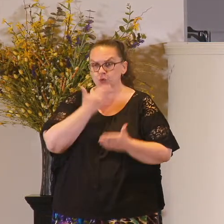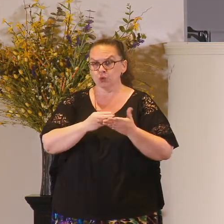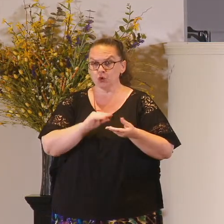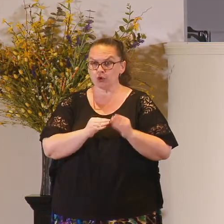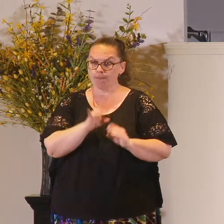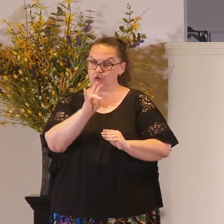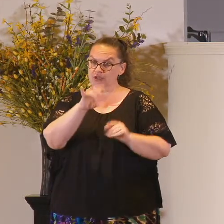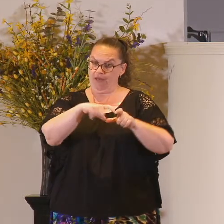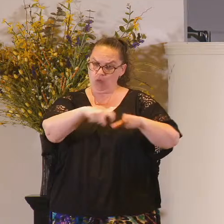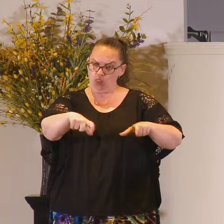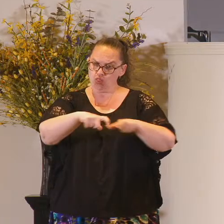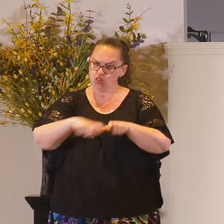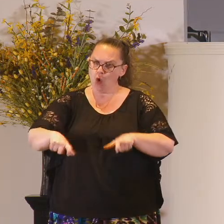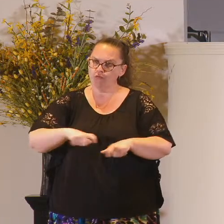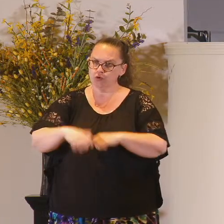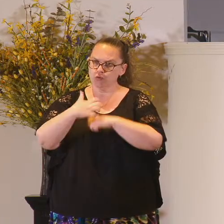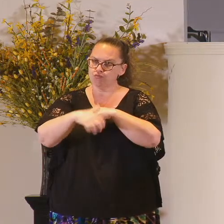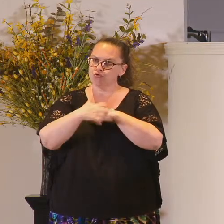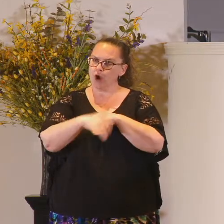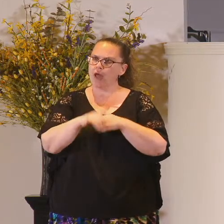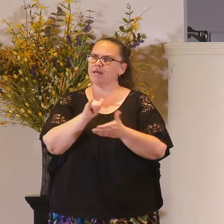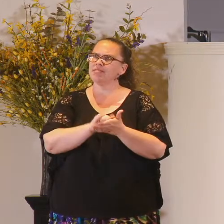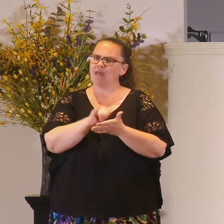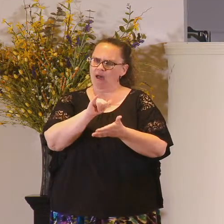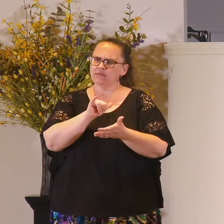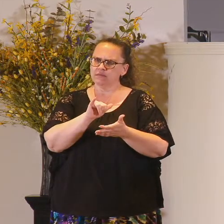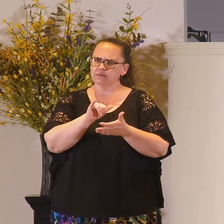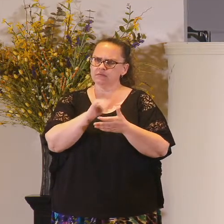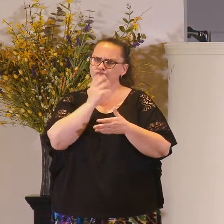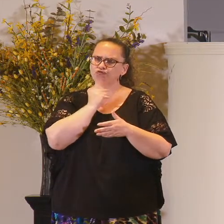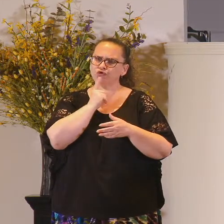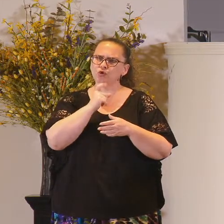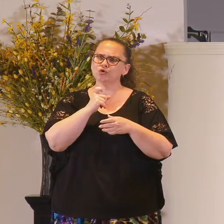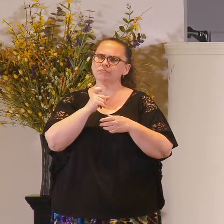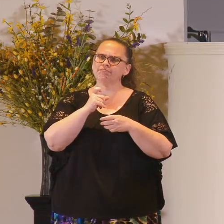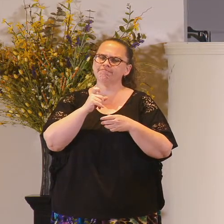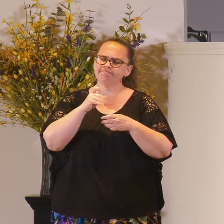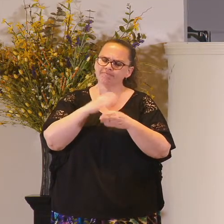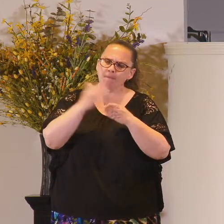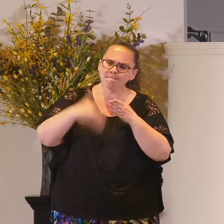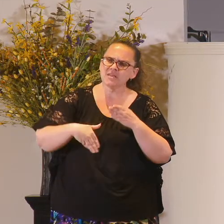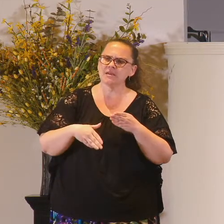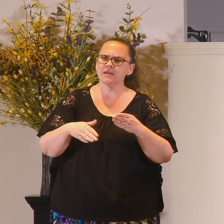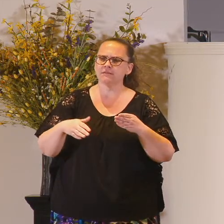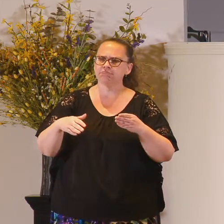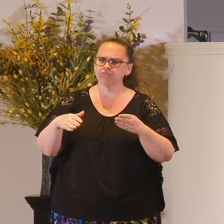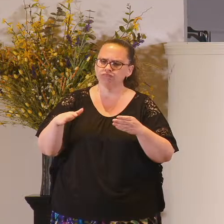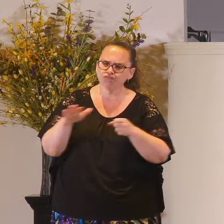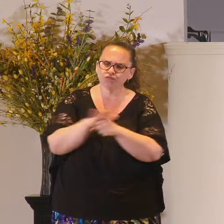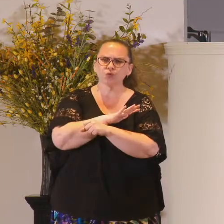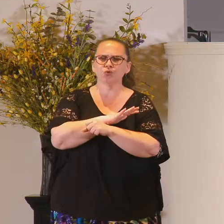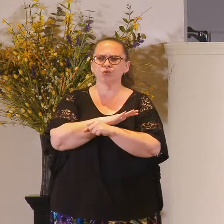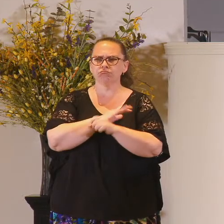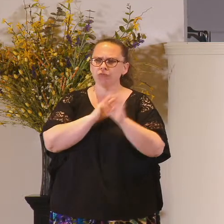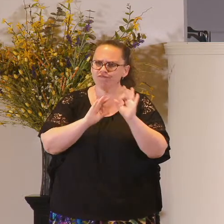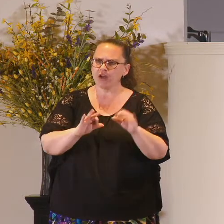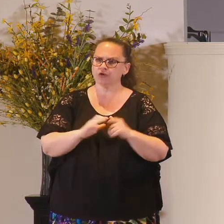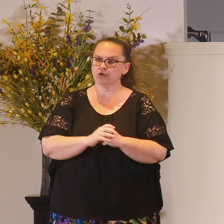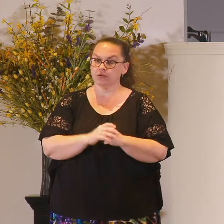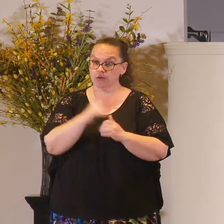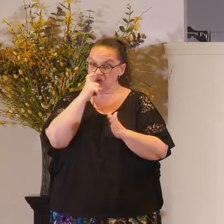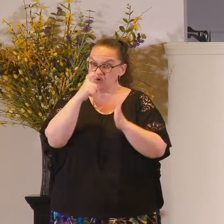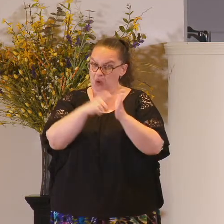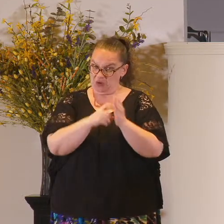a number in Judaism of completion, perfection, fullness. And notice there are more